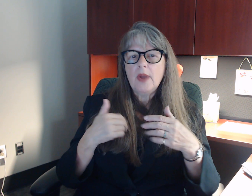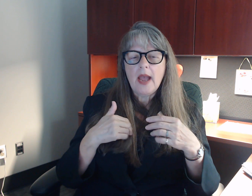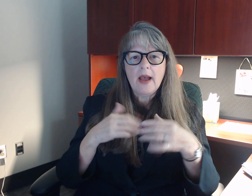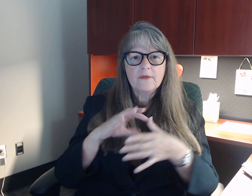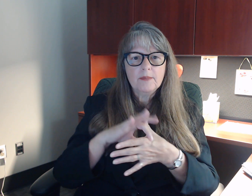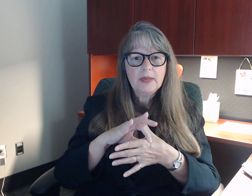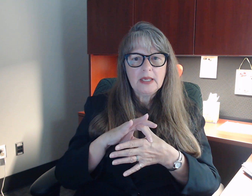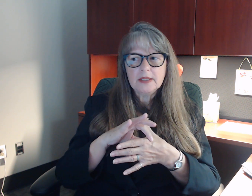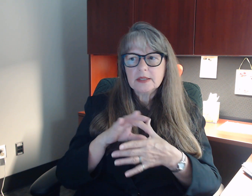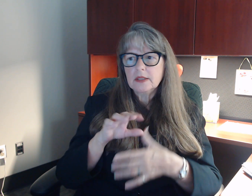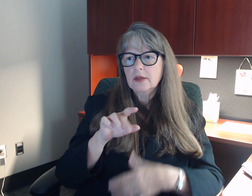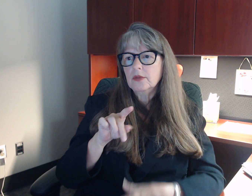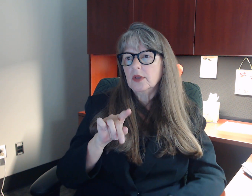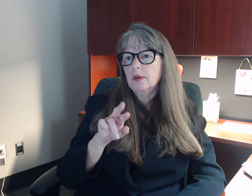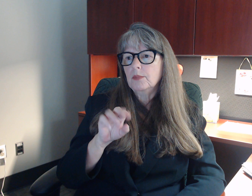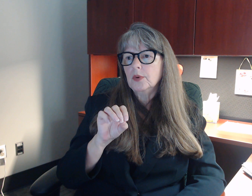have meat, the